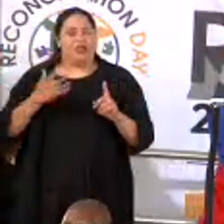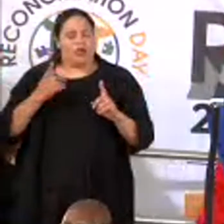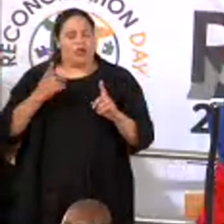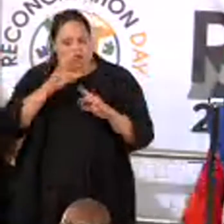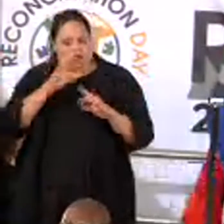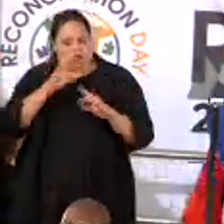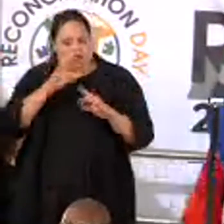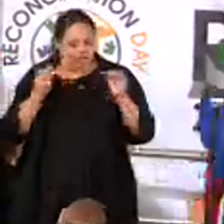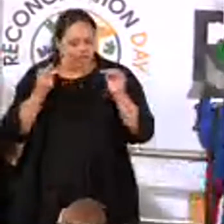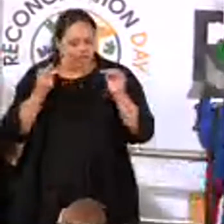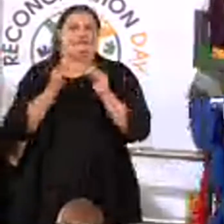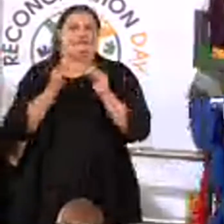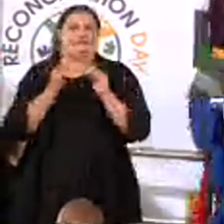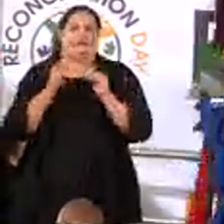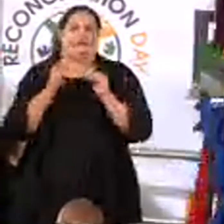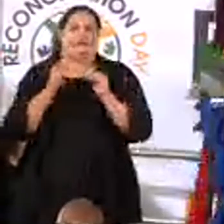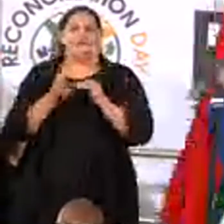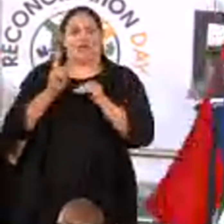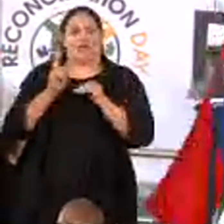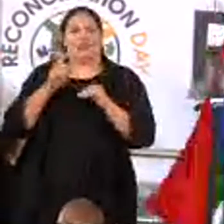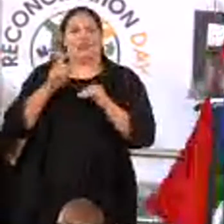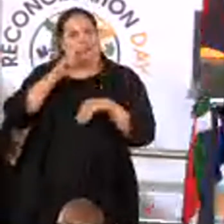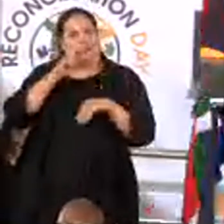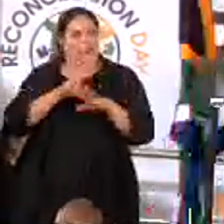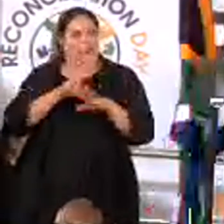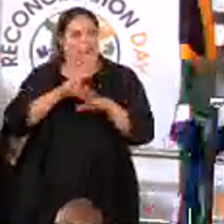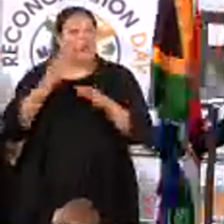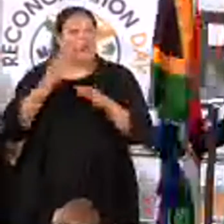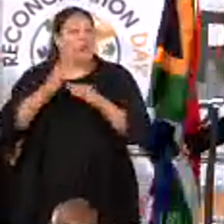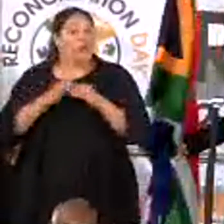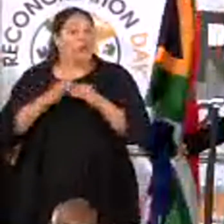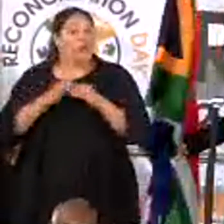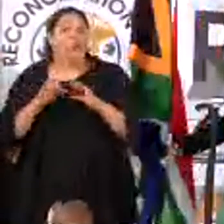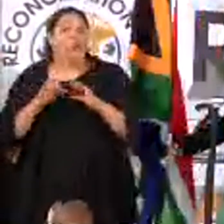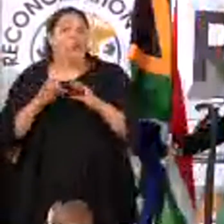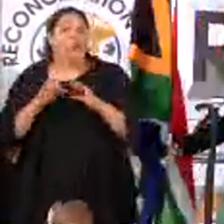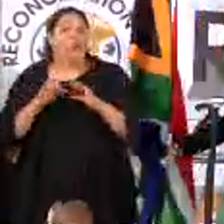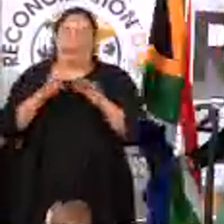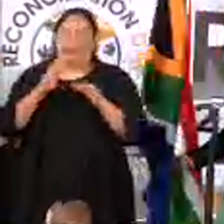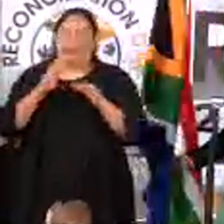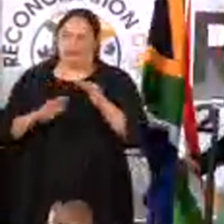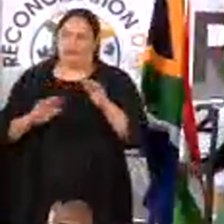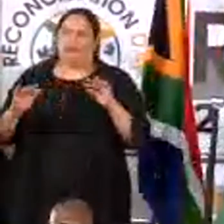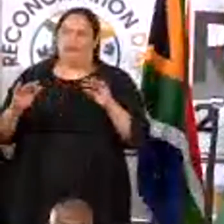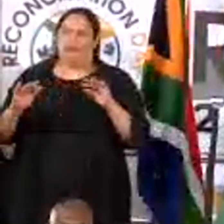ongelijkheid beëindigen. We must end inequality.